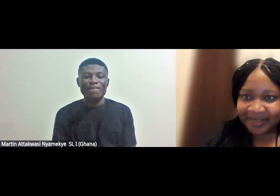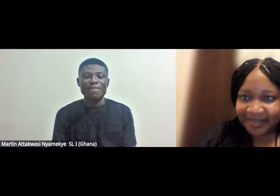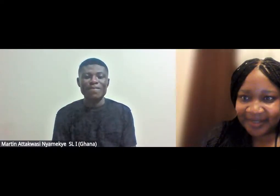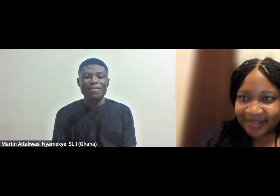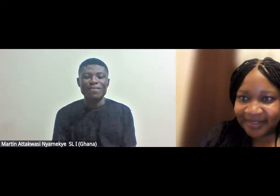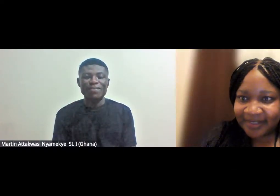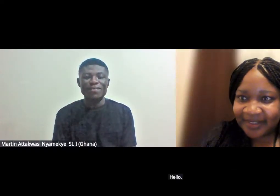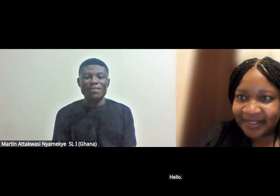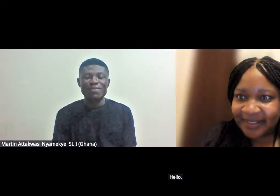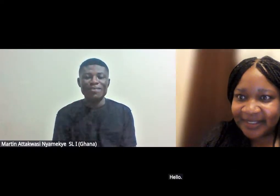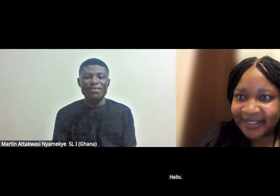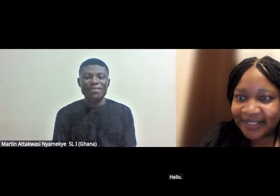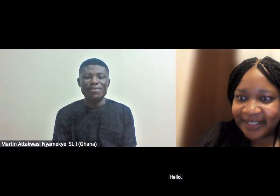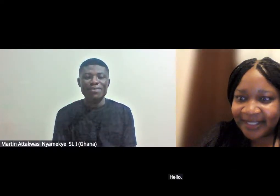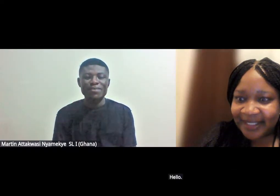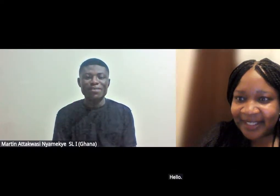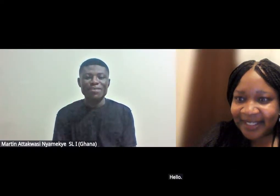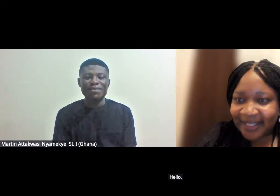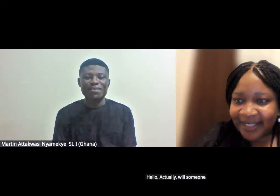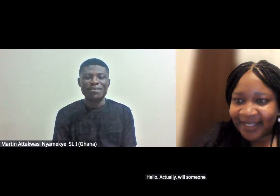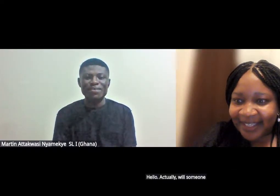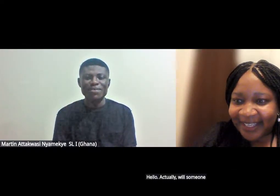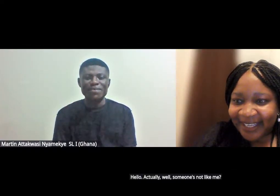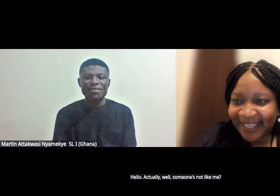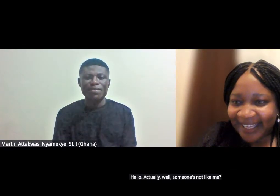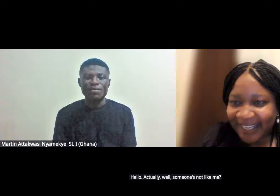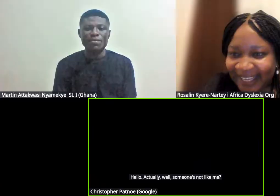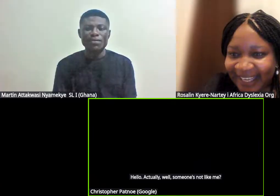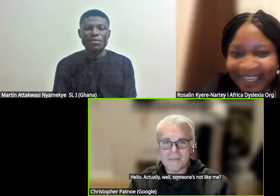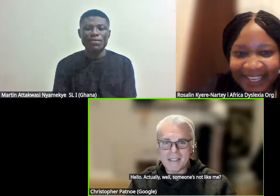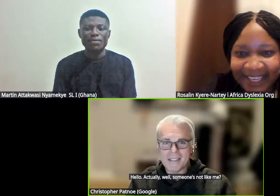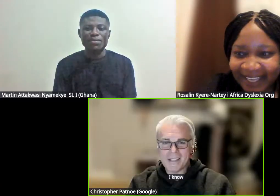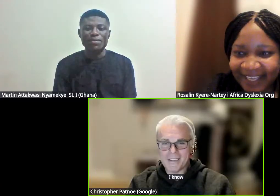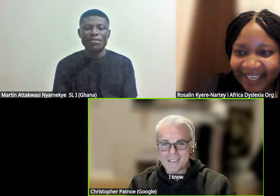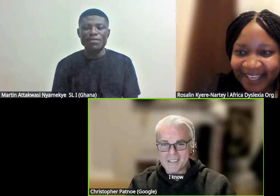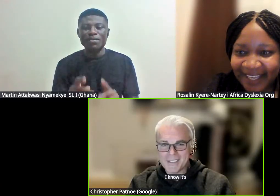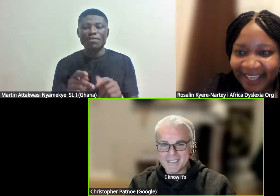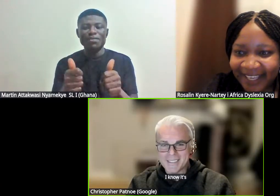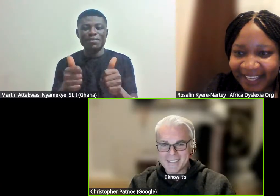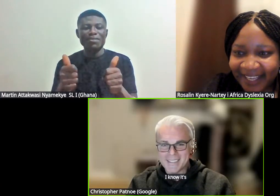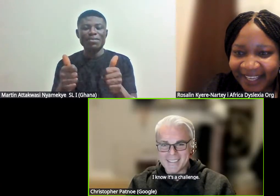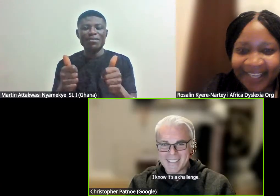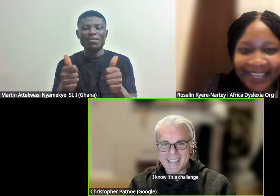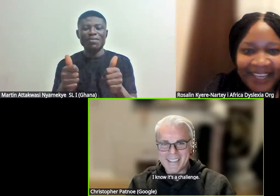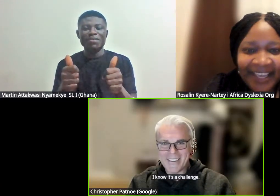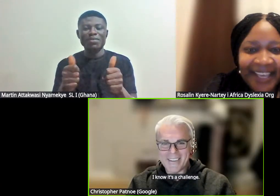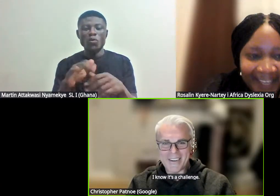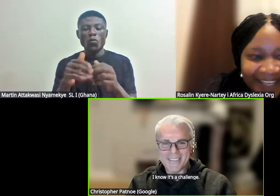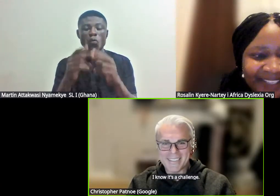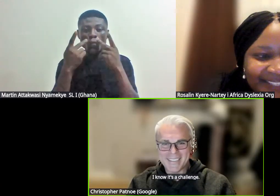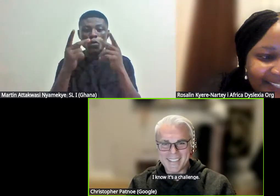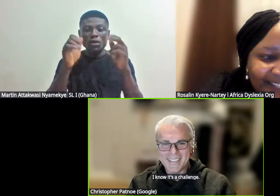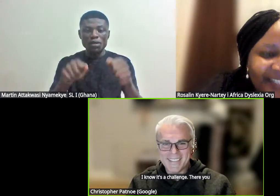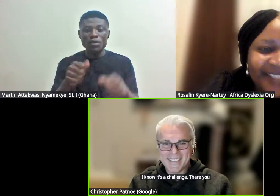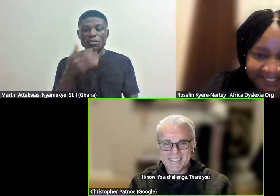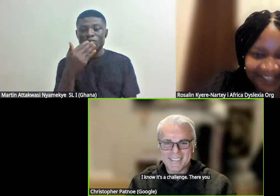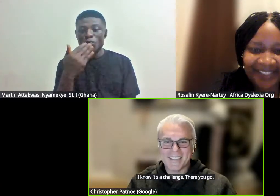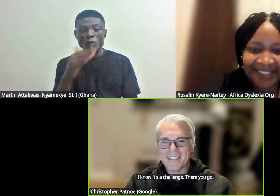Hello. Actually, will someone spotlight me? I know it's a challenge. There you go.